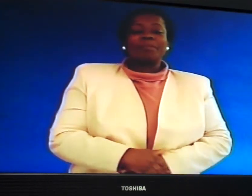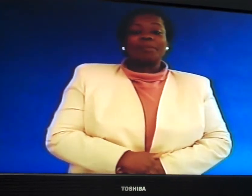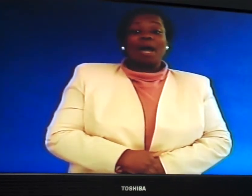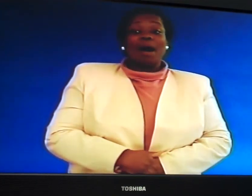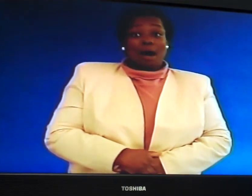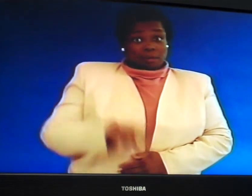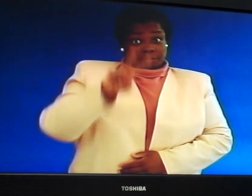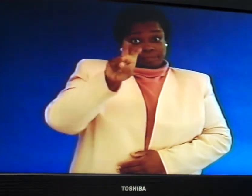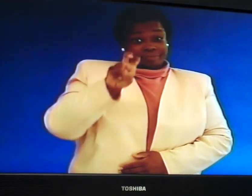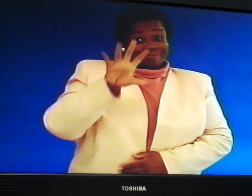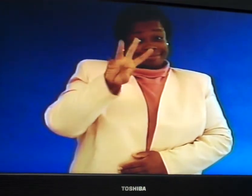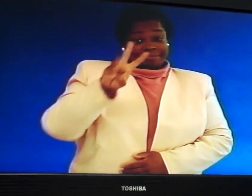Now, there was an event,